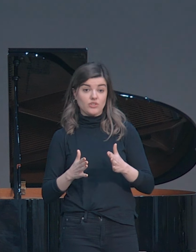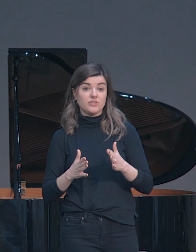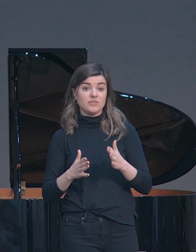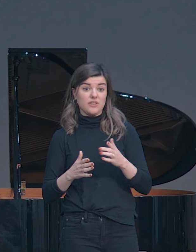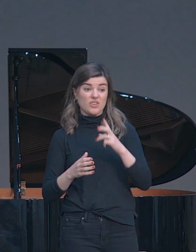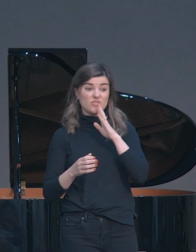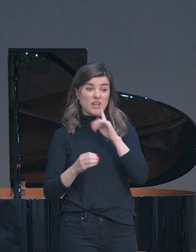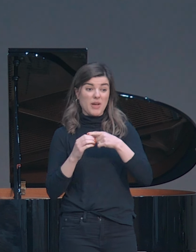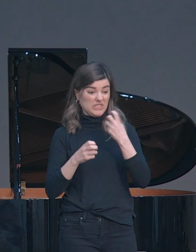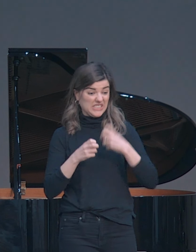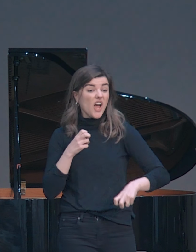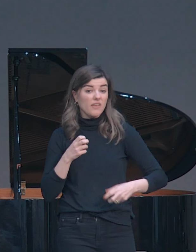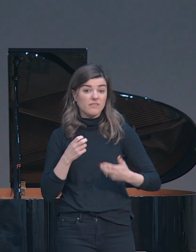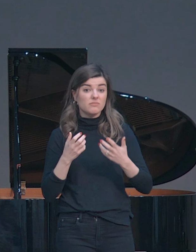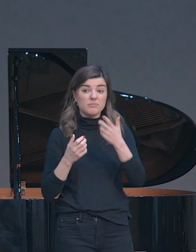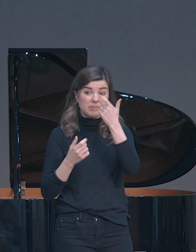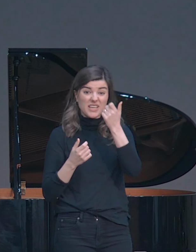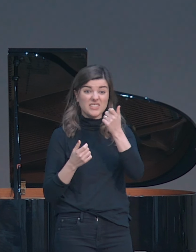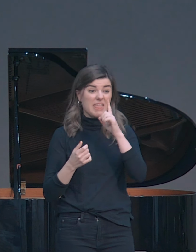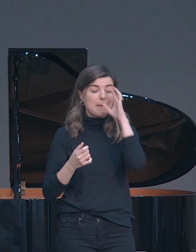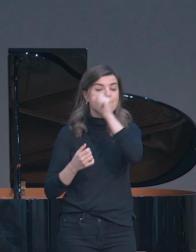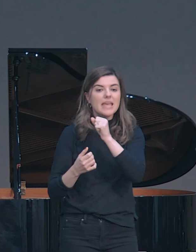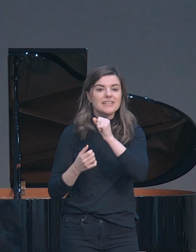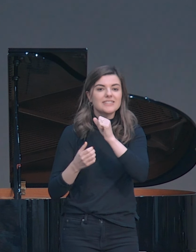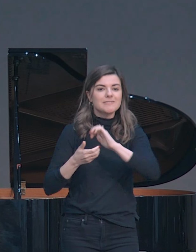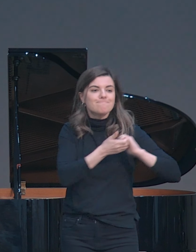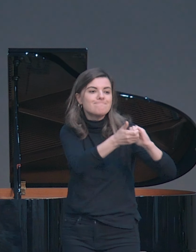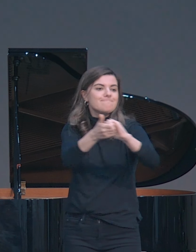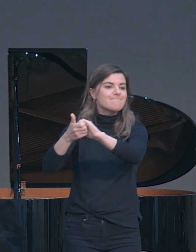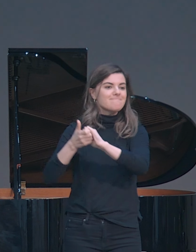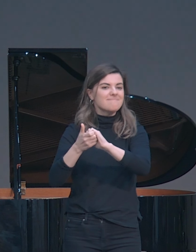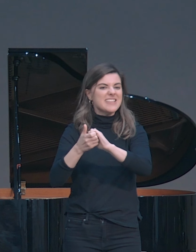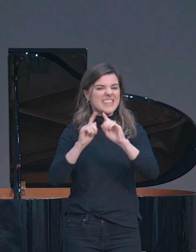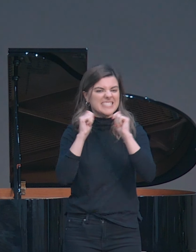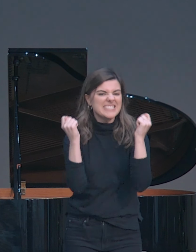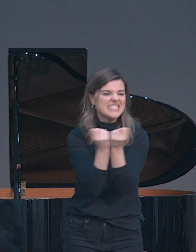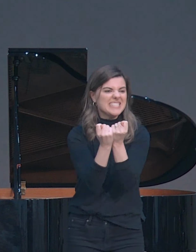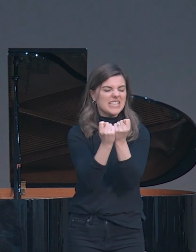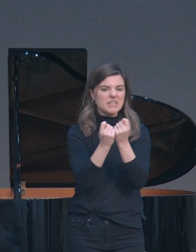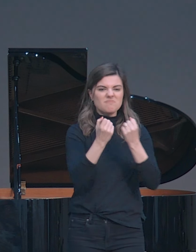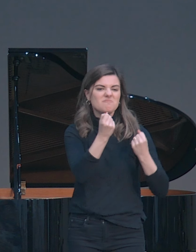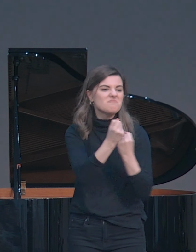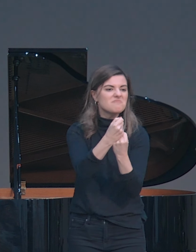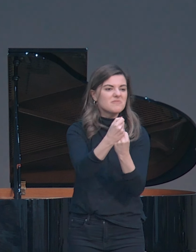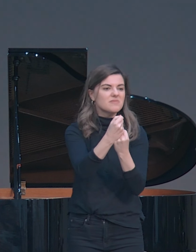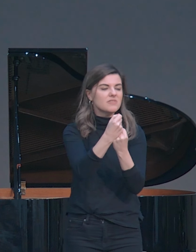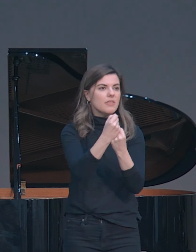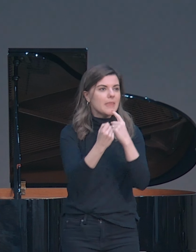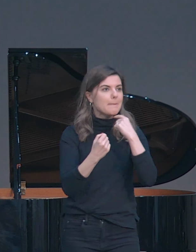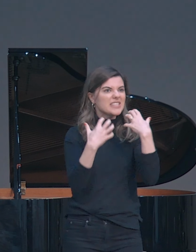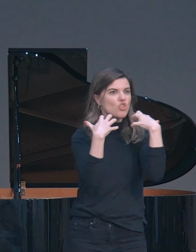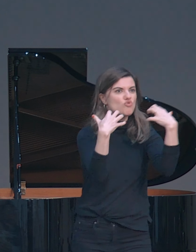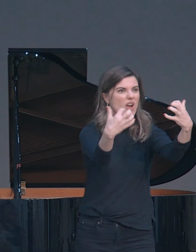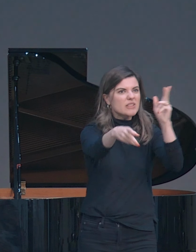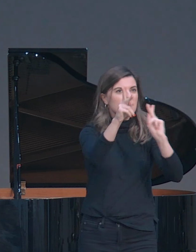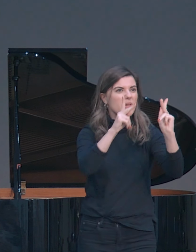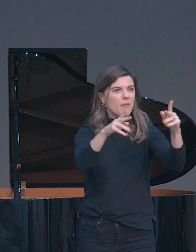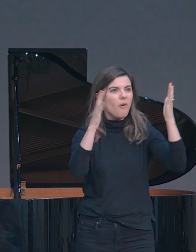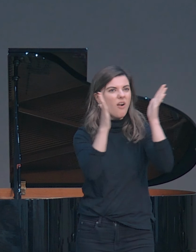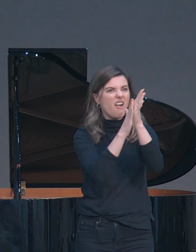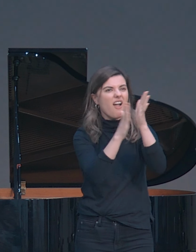game. They miss the camaraderie of the locker room. They miss the crowds at